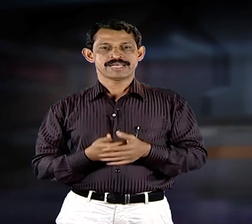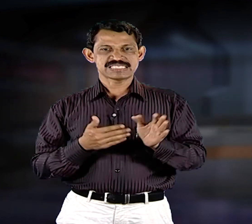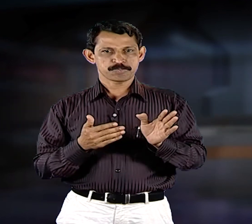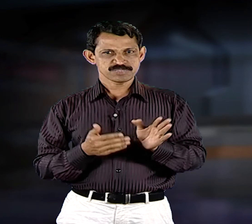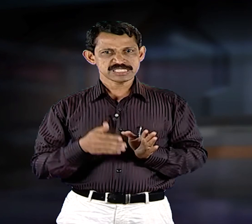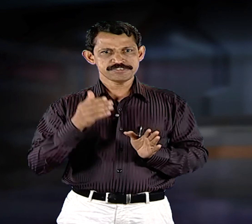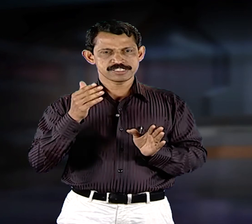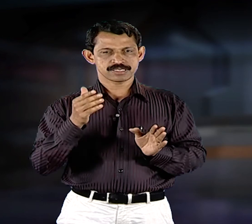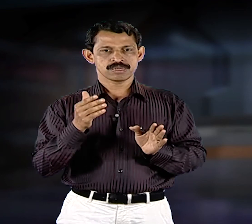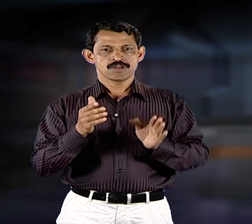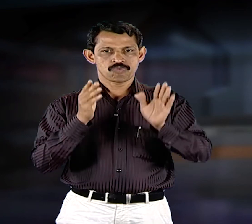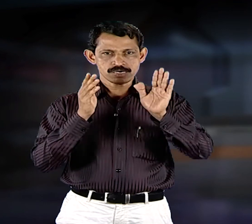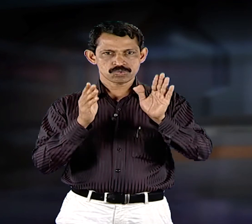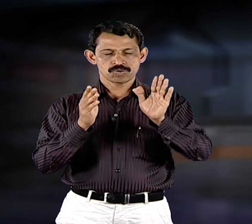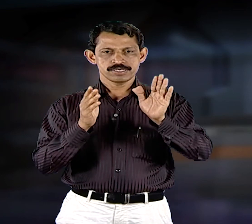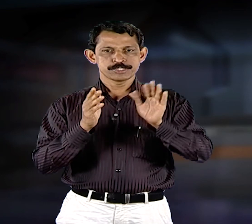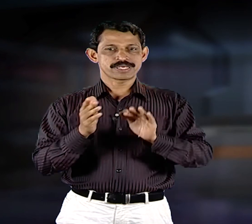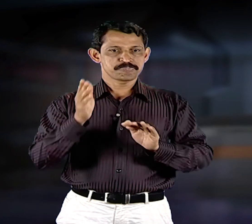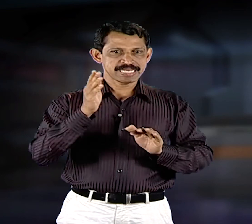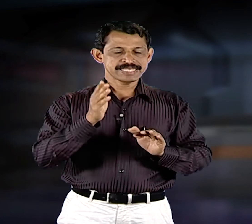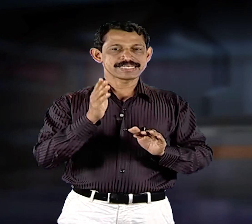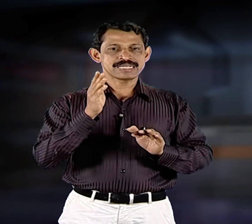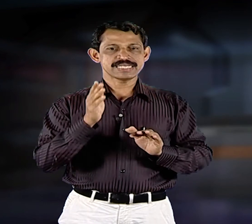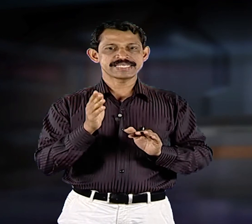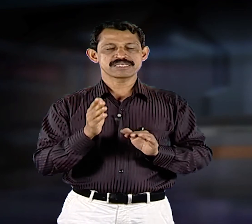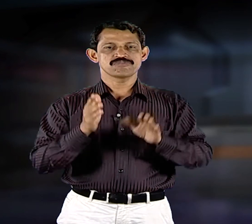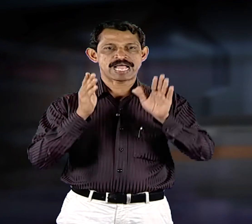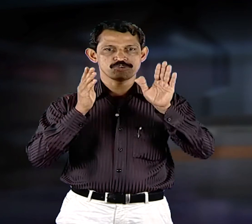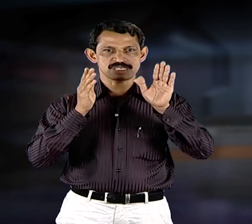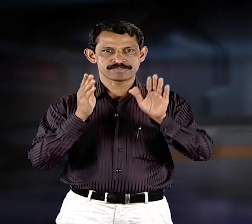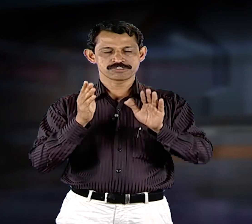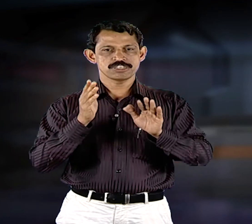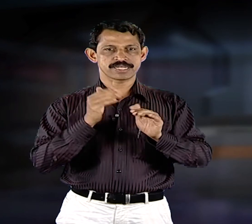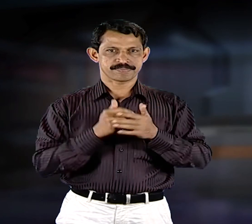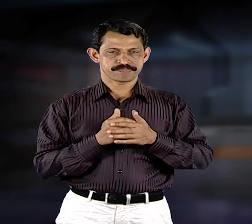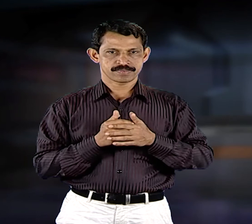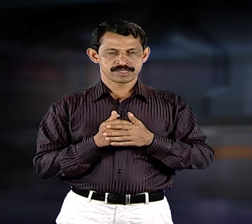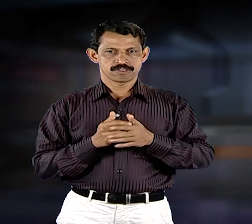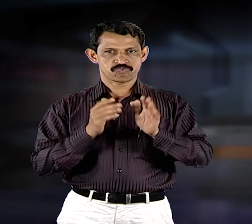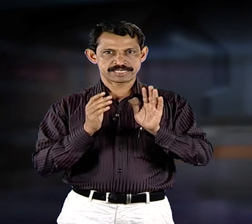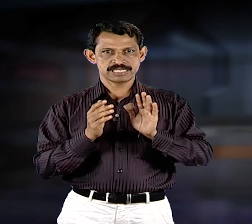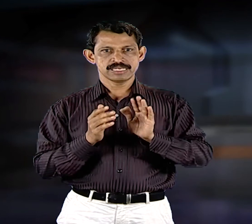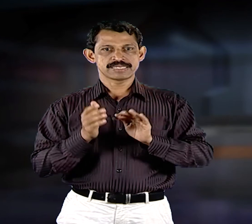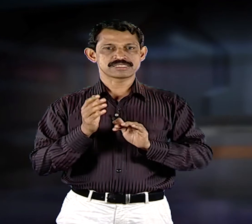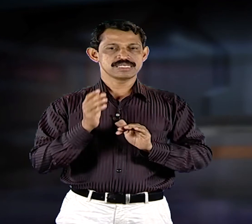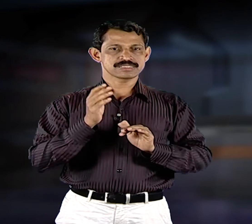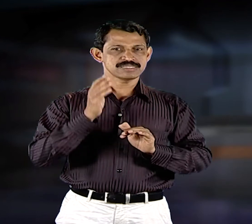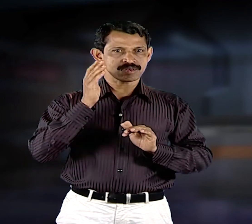As a prospective teacher, what role you can play in inculcating values among children? Finally, let us discuss the role